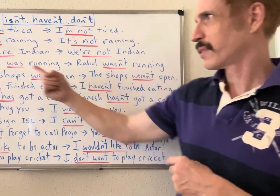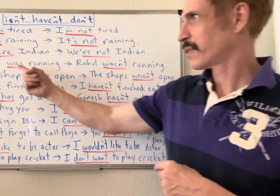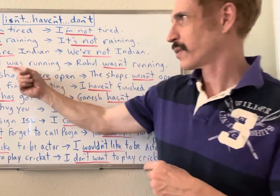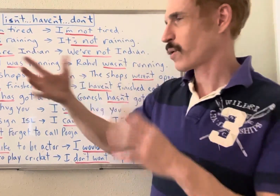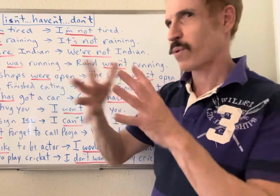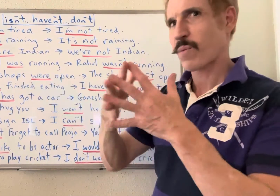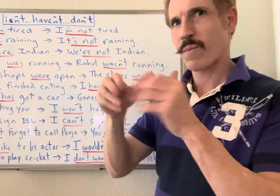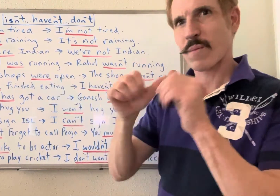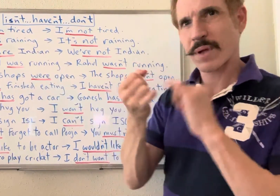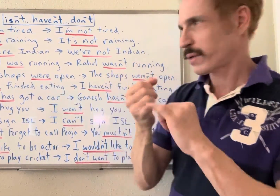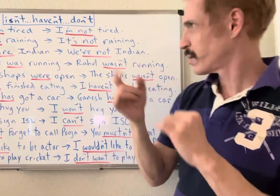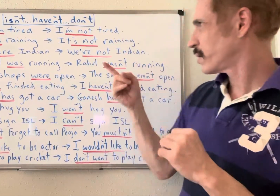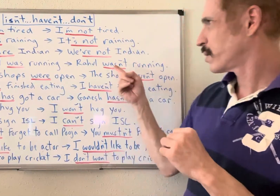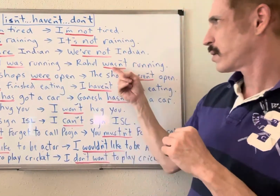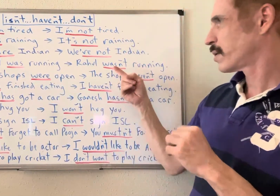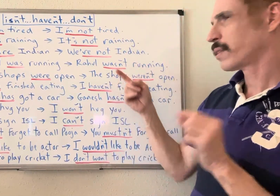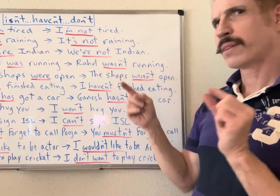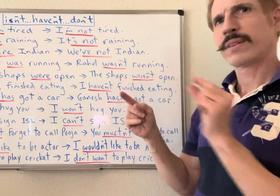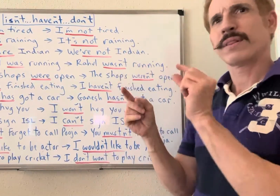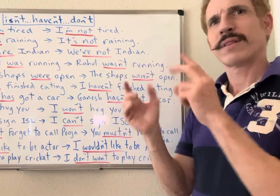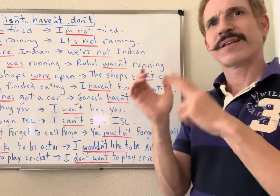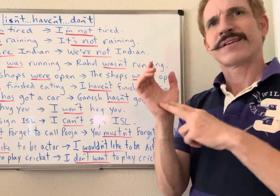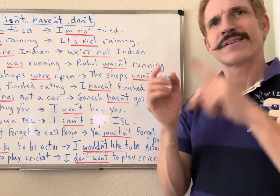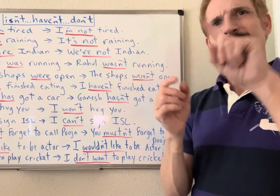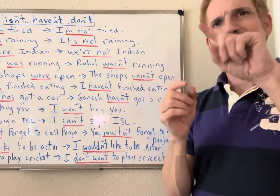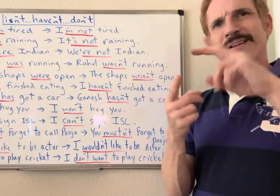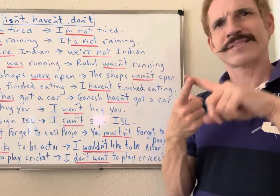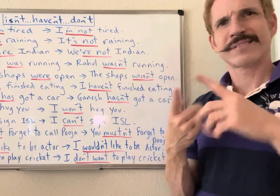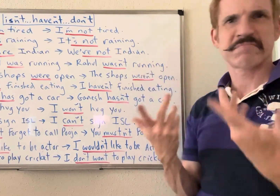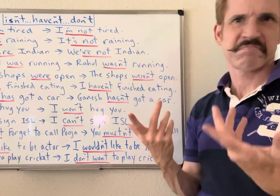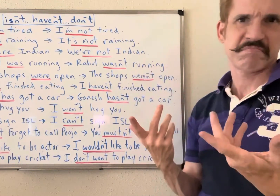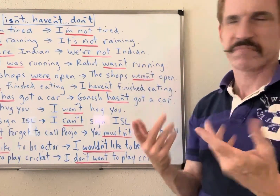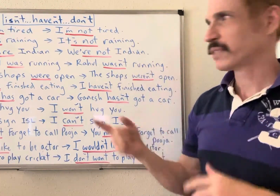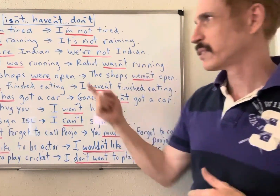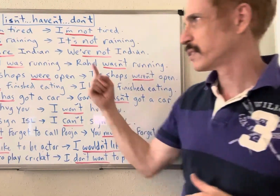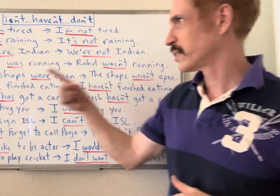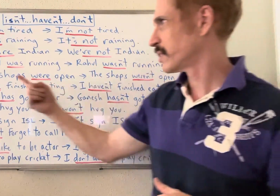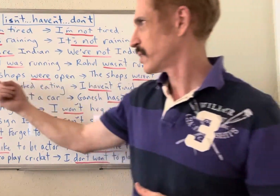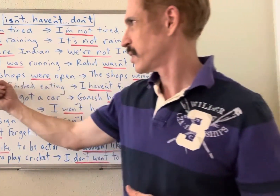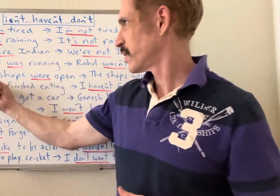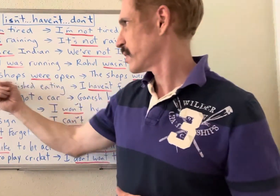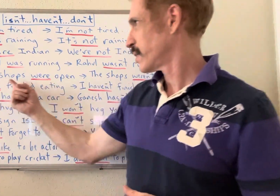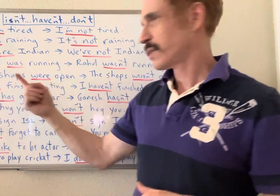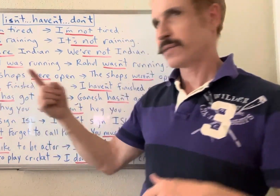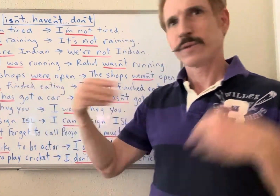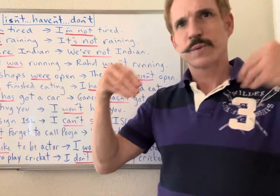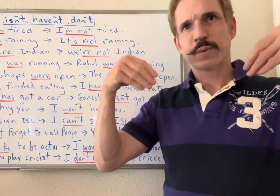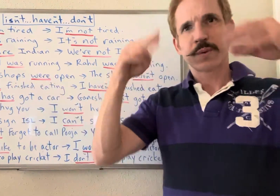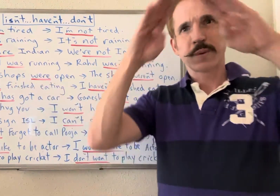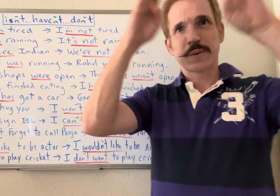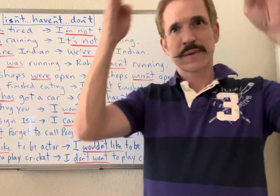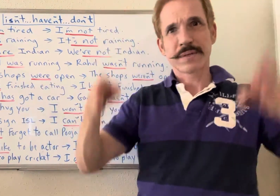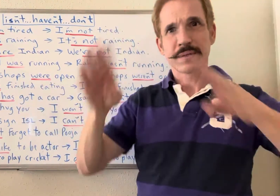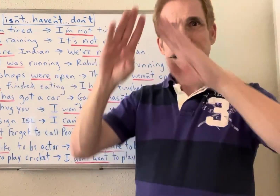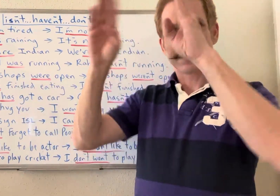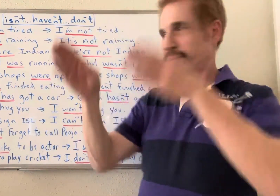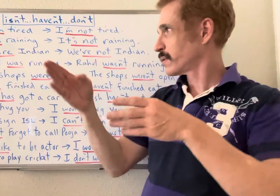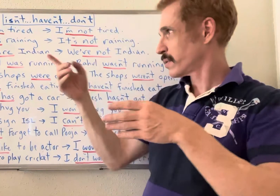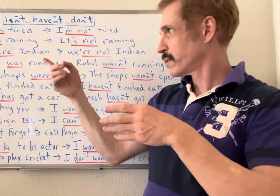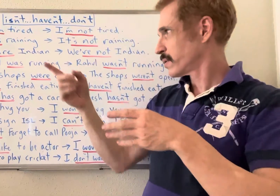his Social Security amount may be 20,000, 20, let's say 21,250, and down here in box